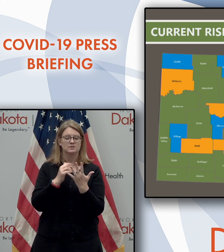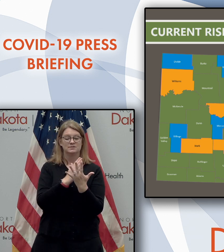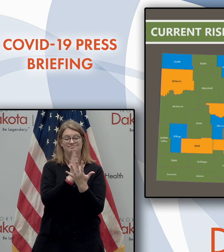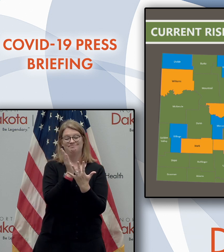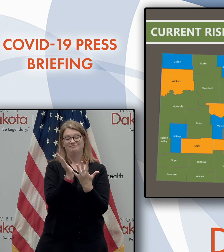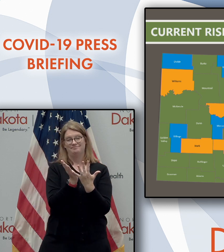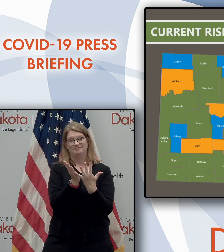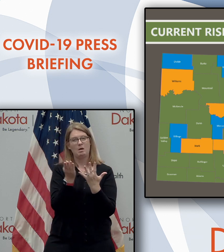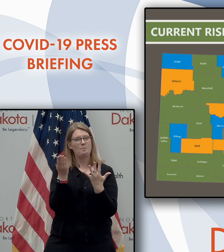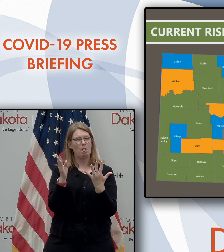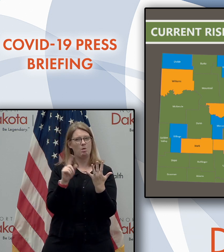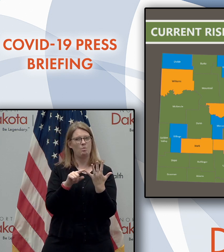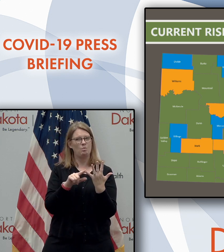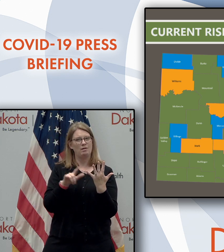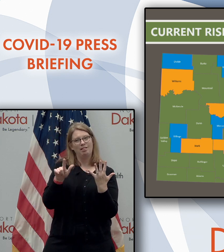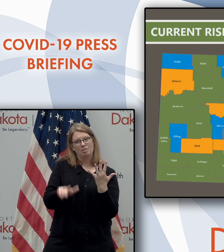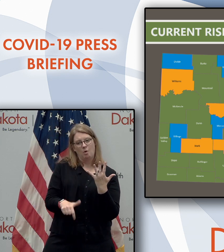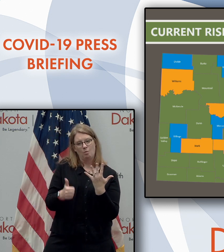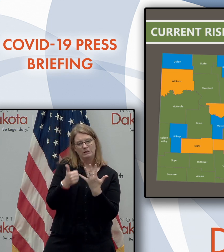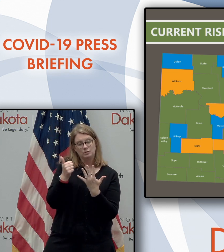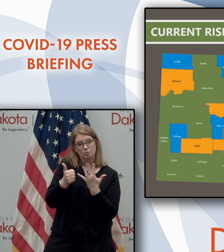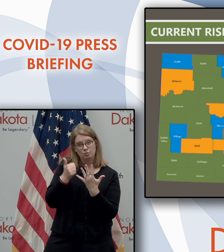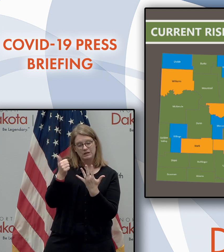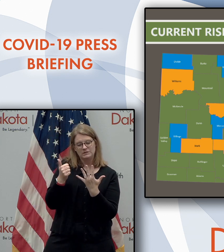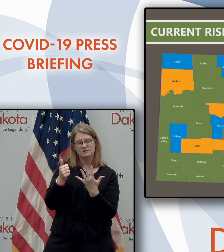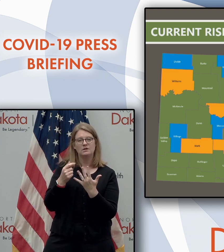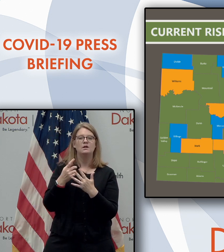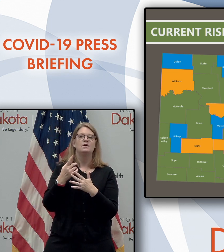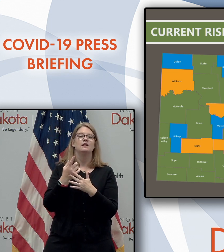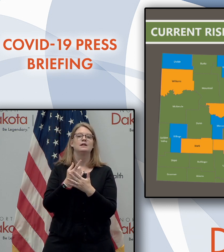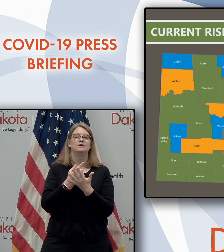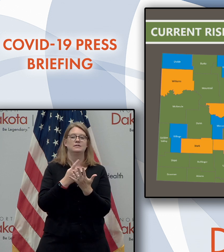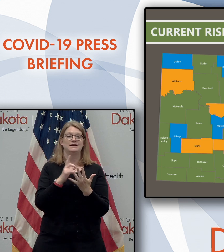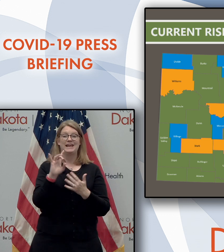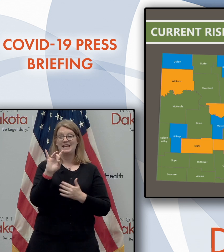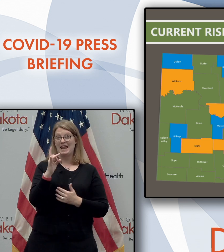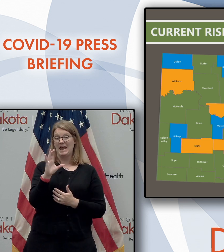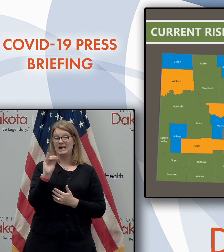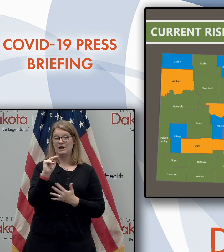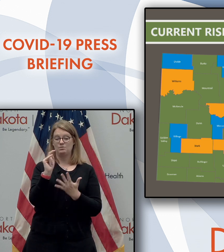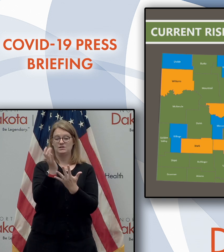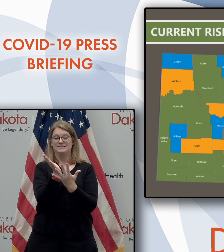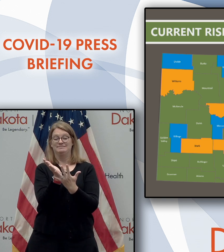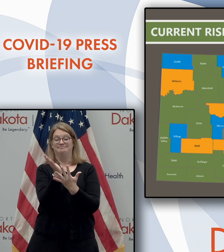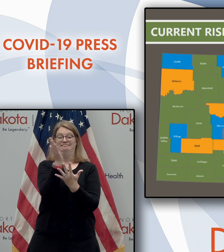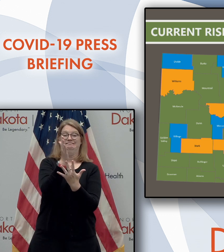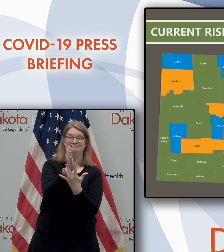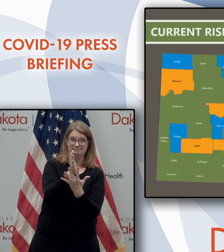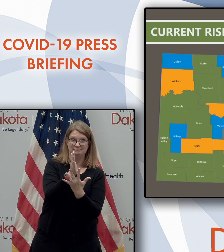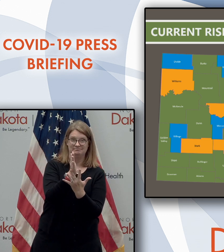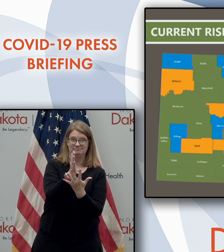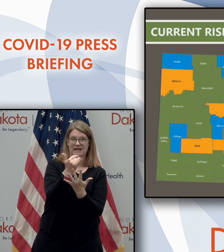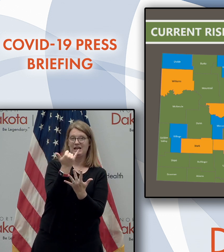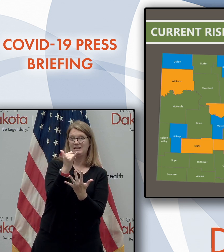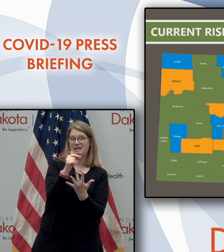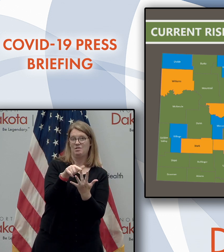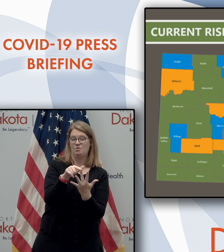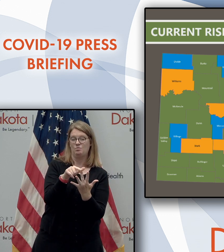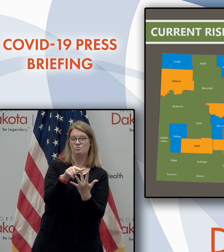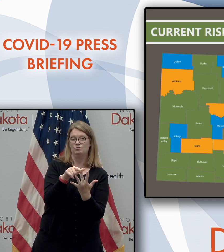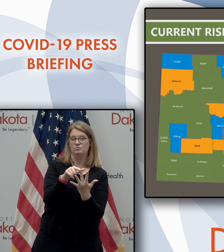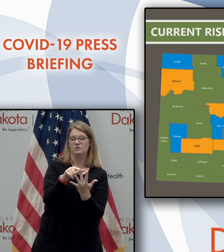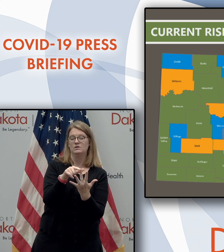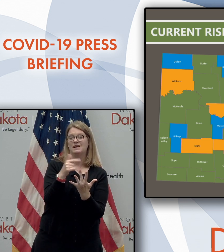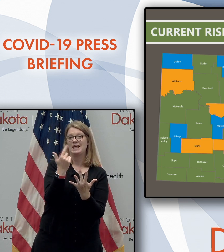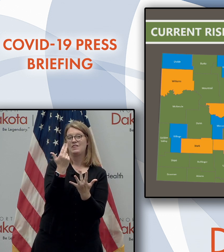new normal or the lowest risk level. And last week, we moved 8 counties up to the moderate level, meaning increased risk,